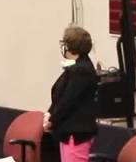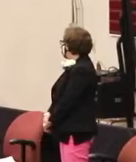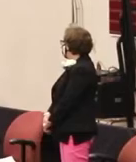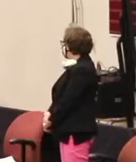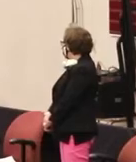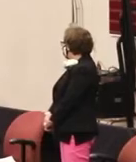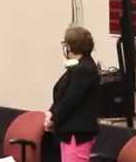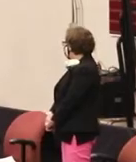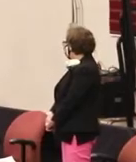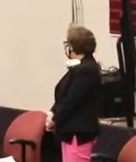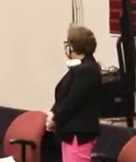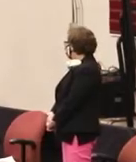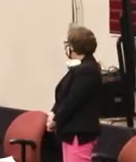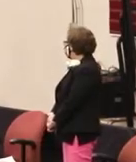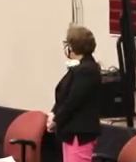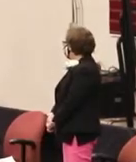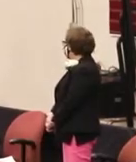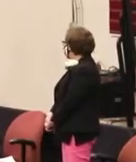Addle.